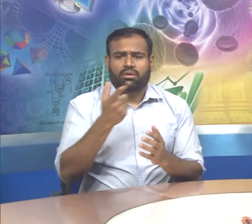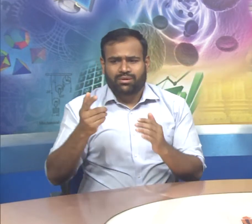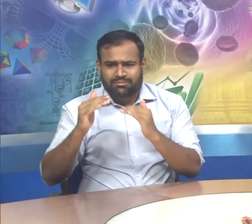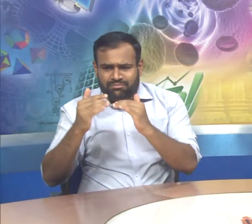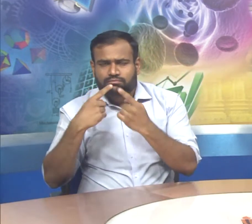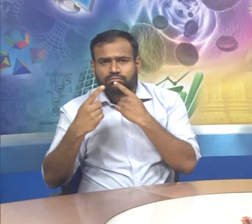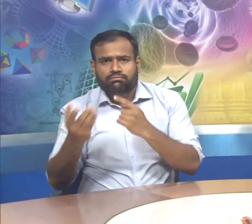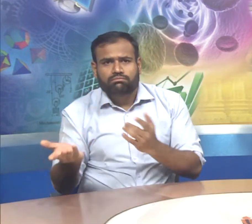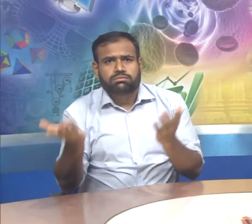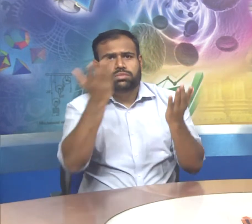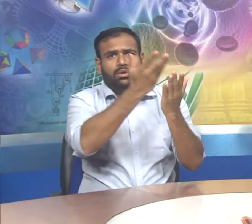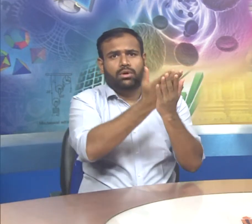Court.